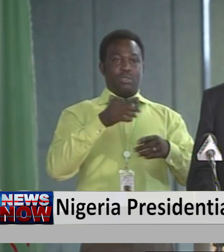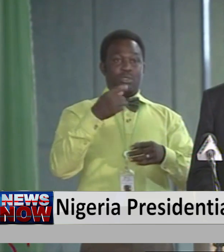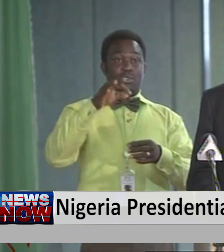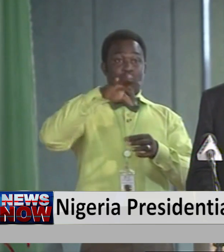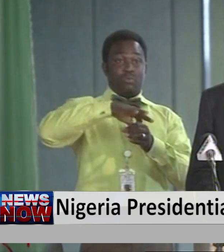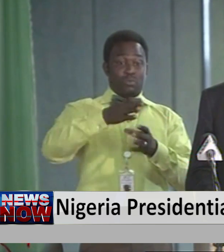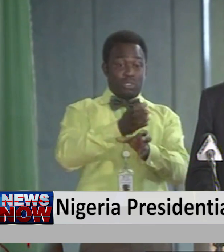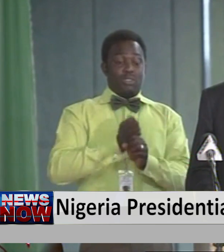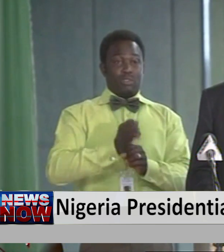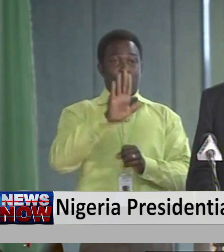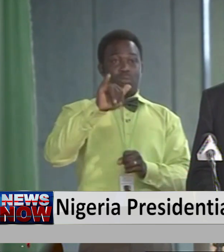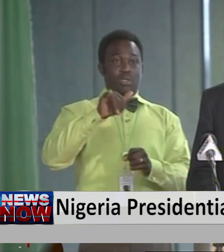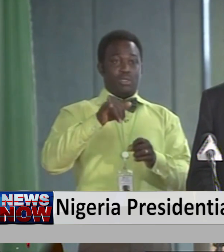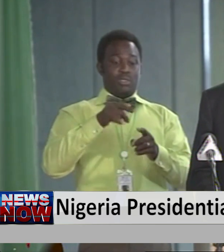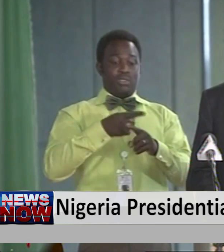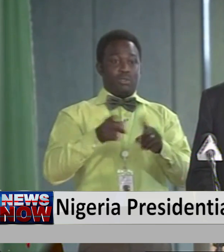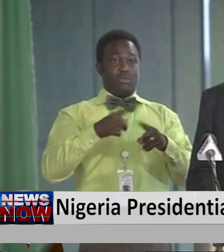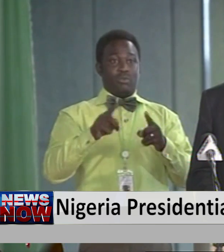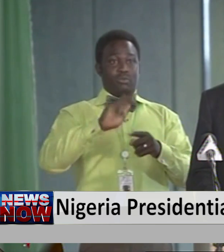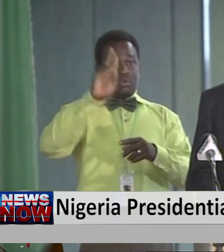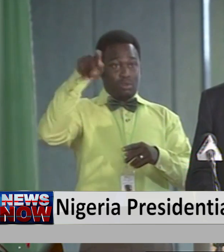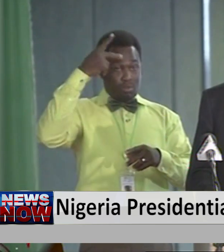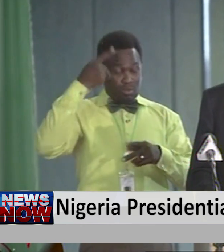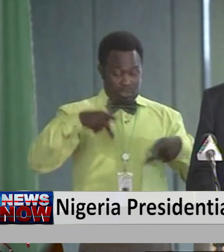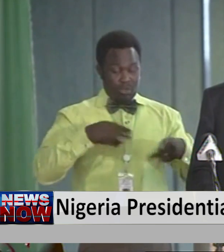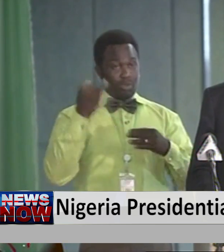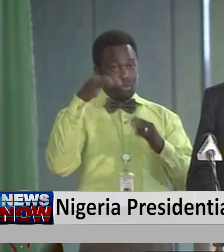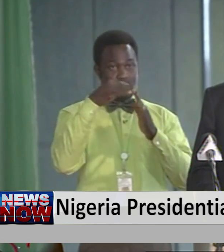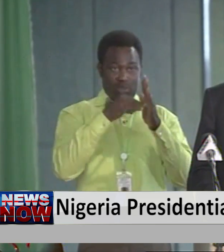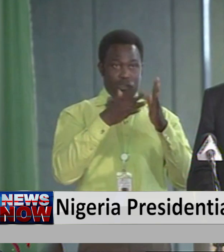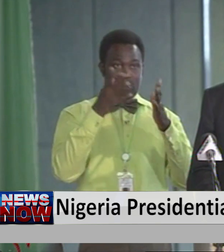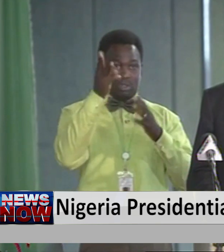parties, I would list their acronyms.